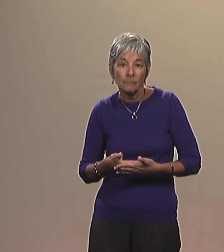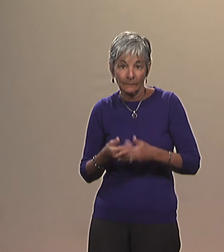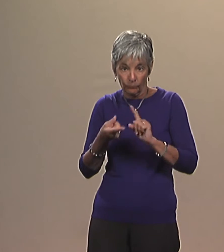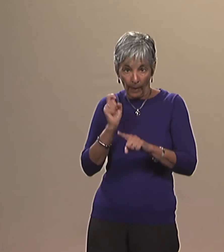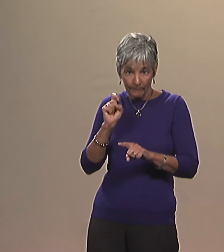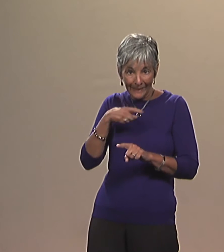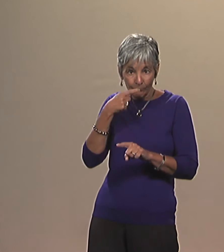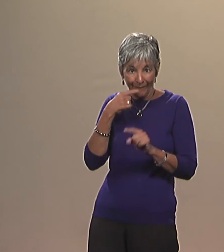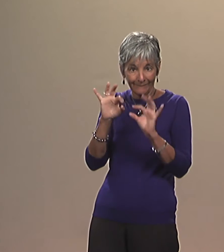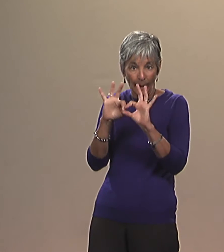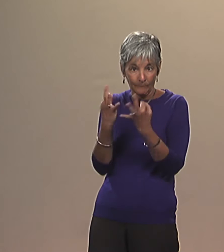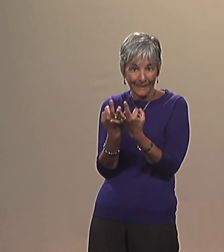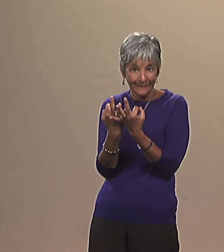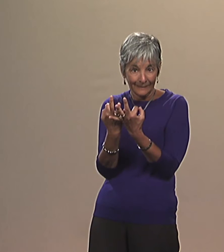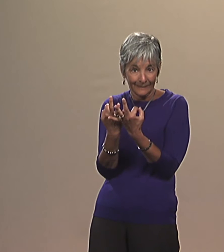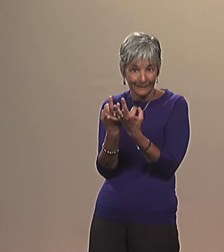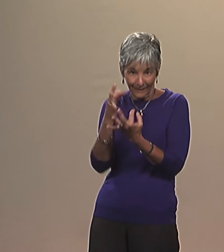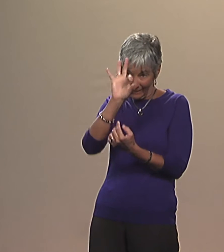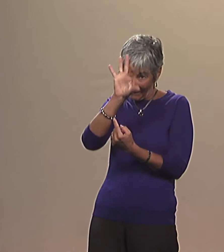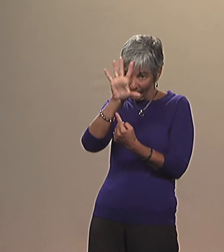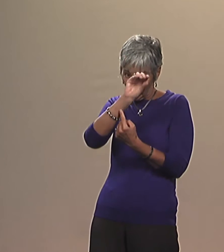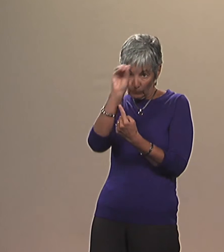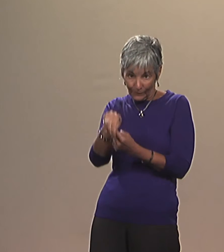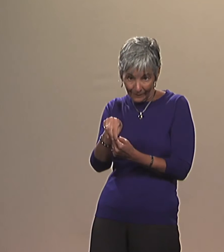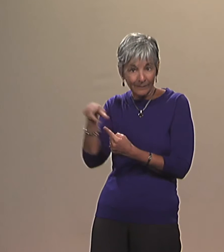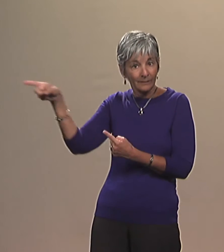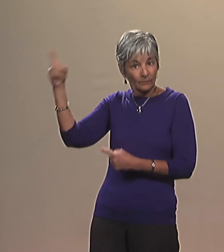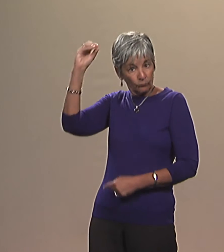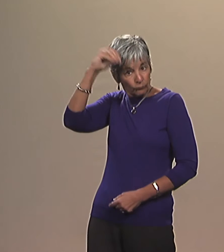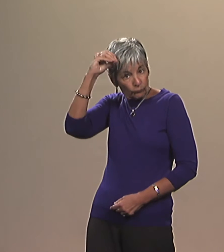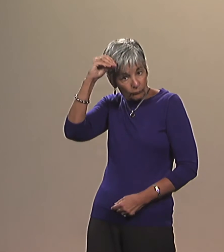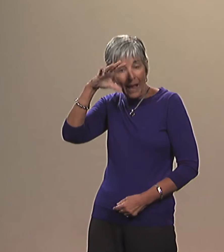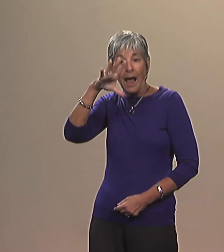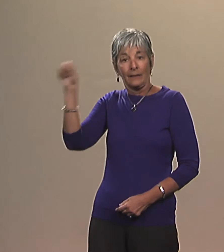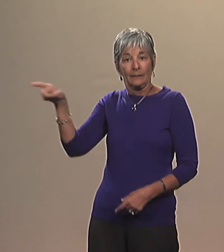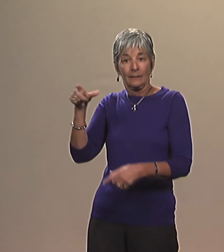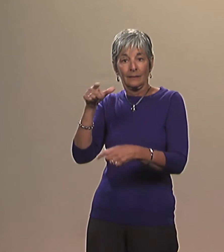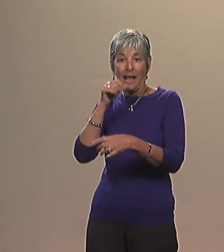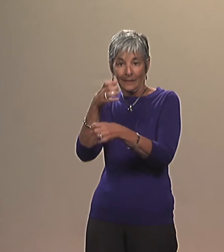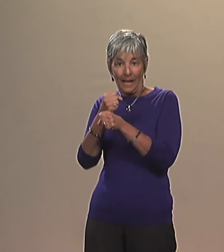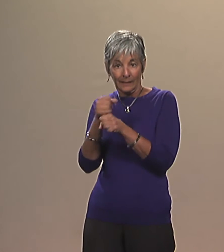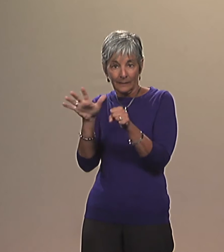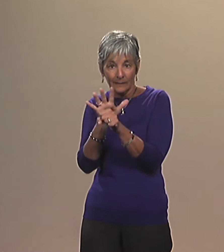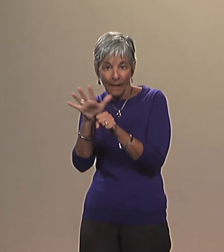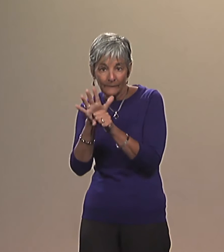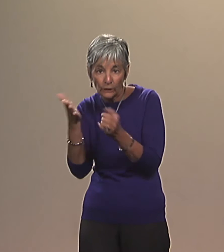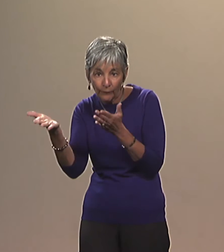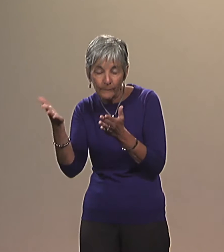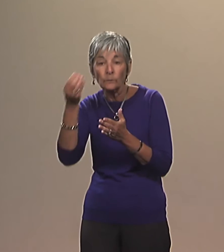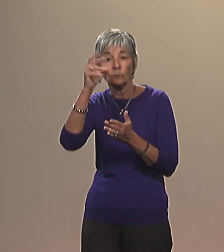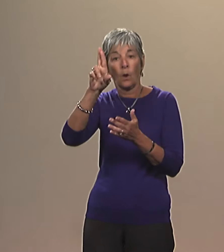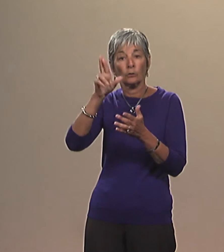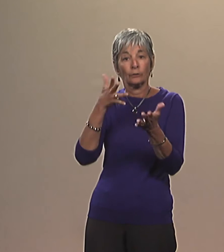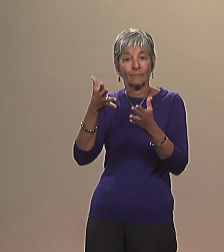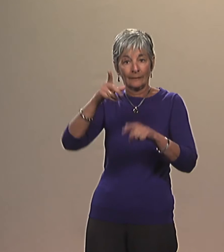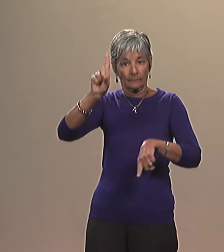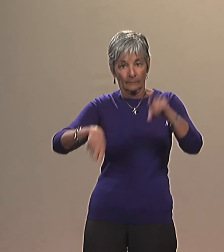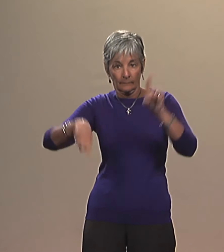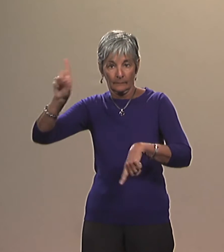mind, however, that across the nation, 95% of deaf children are born to families who are hearing and who are not familiar with all of the kinds of